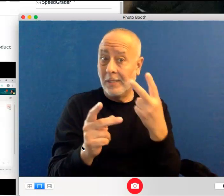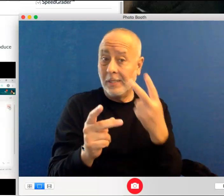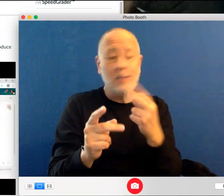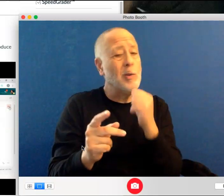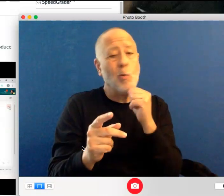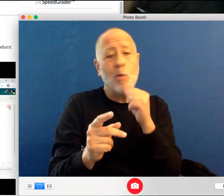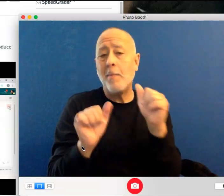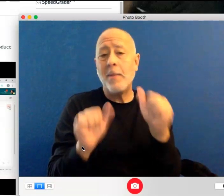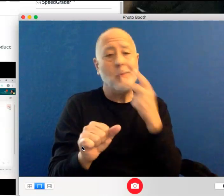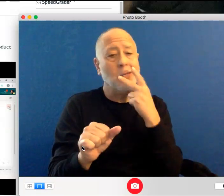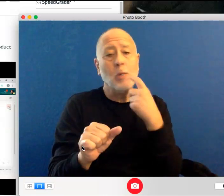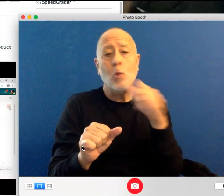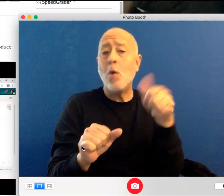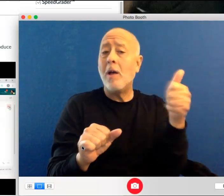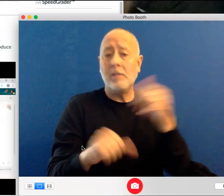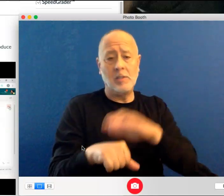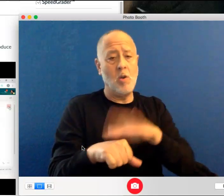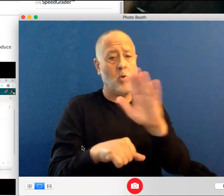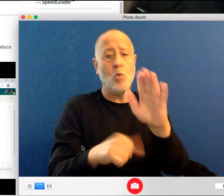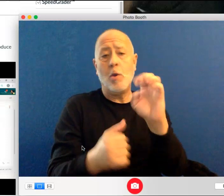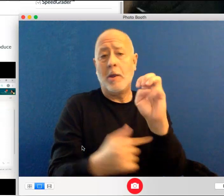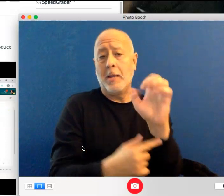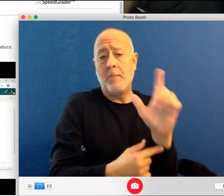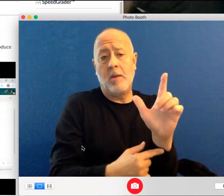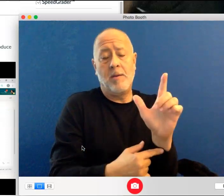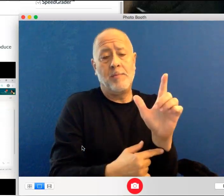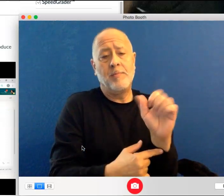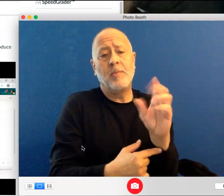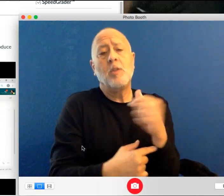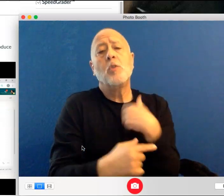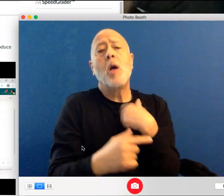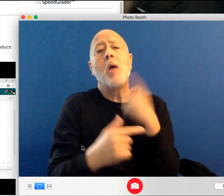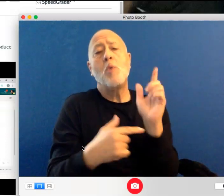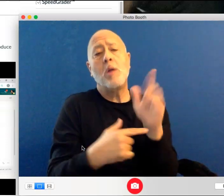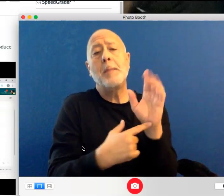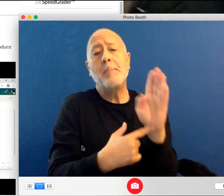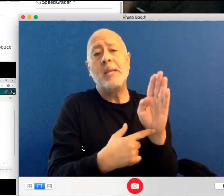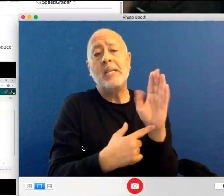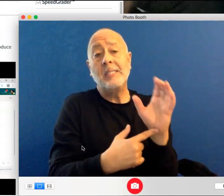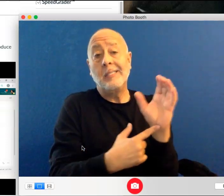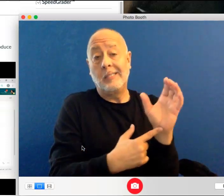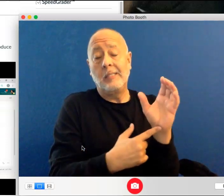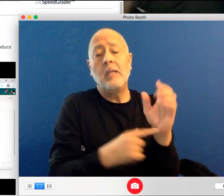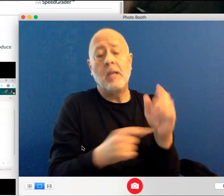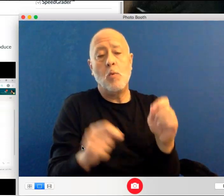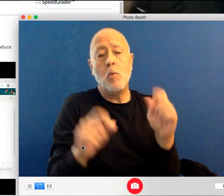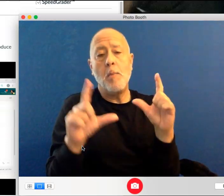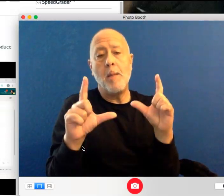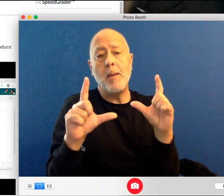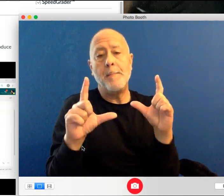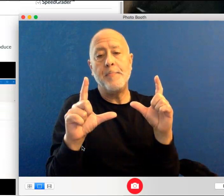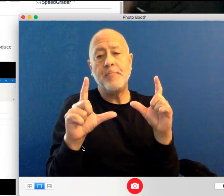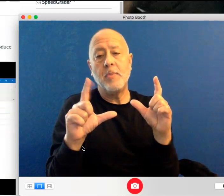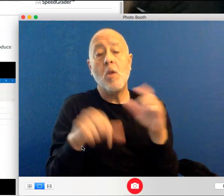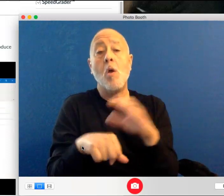not be able to see who else is on the email. So I'm going to go ahead and click BCC and it will pop up here. On